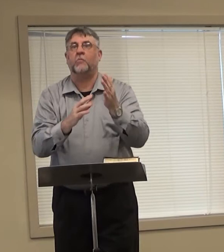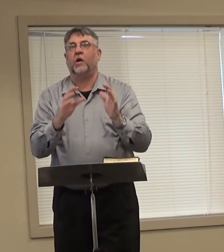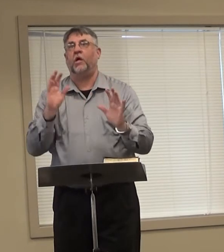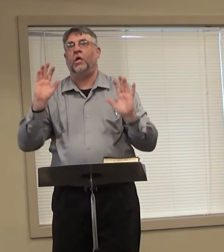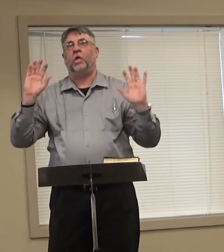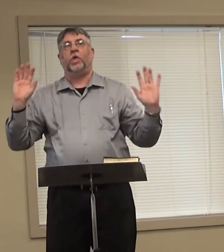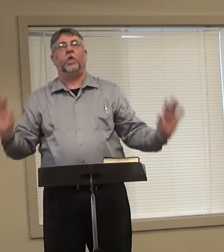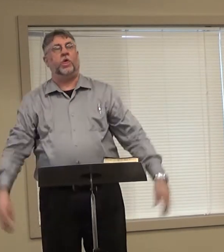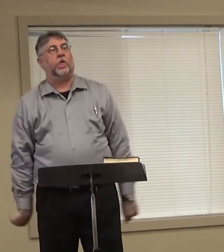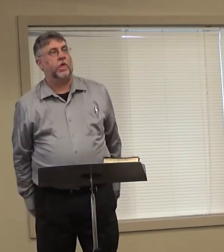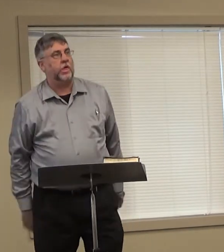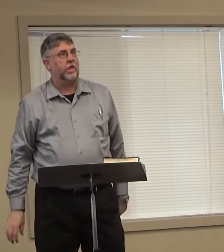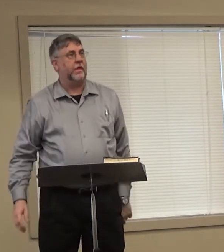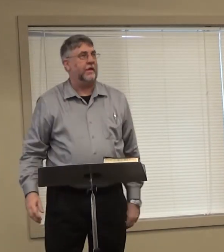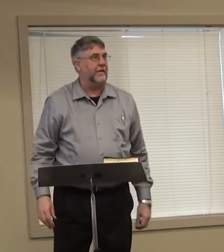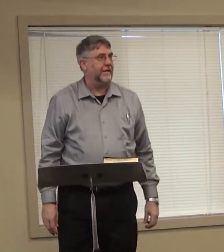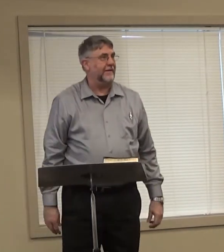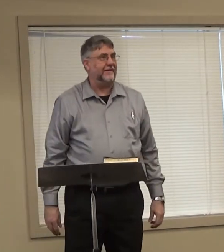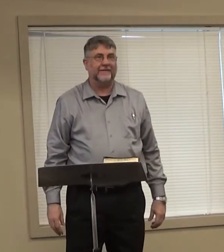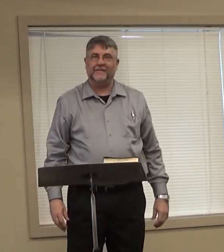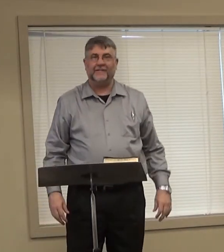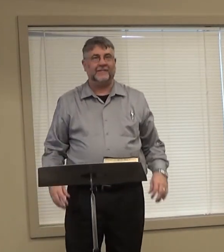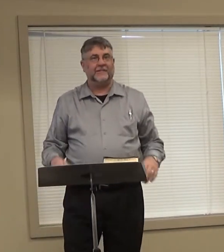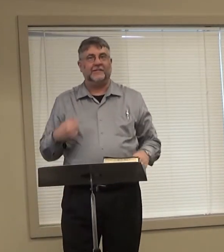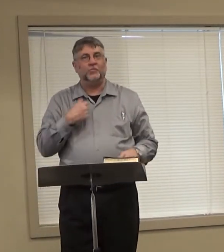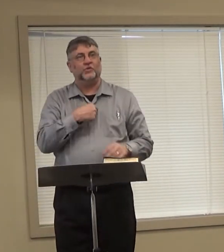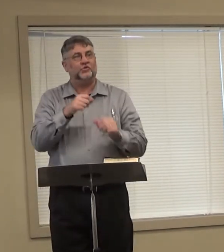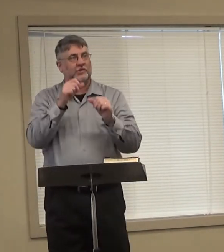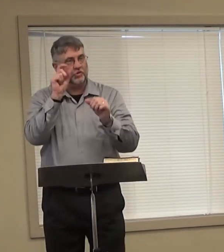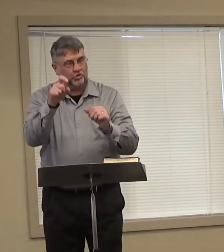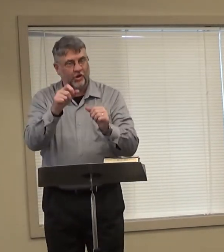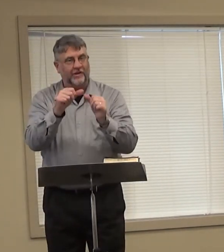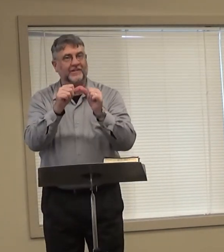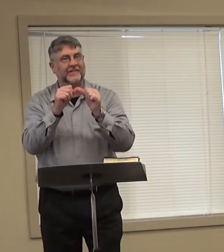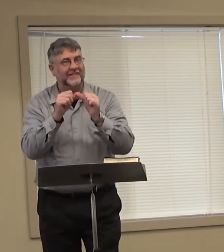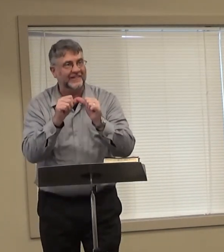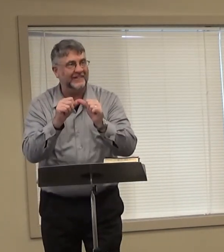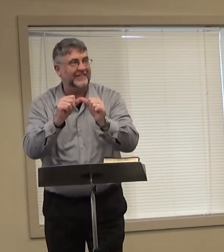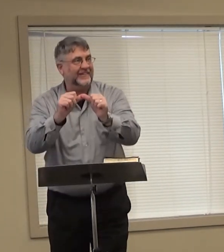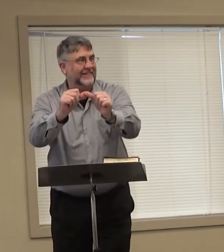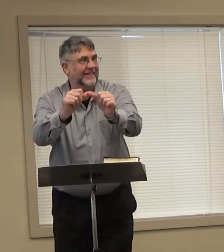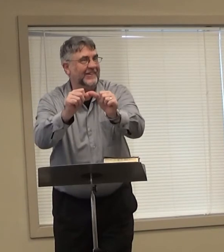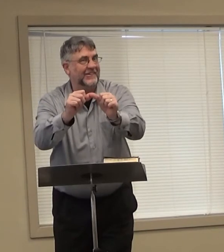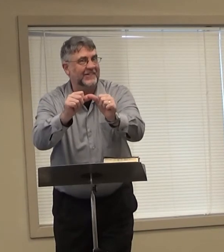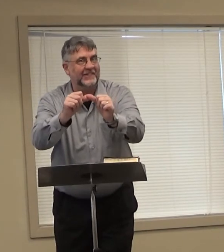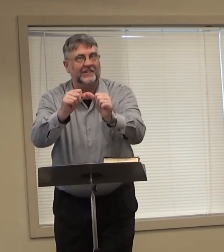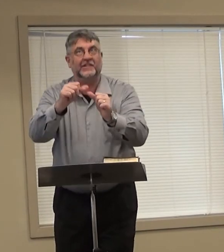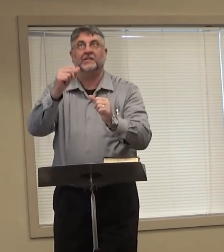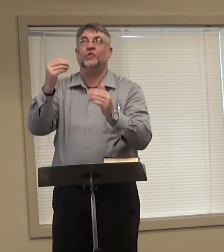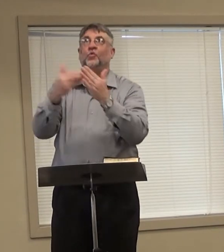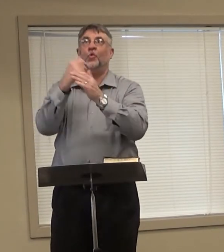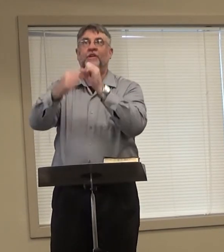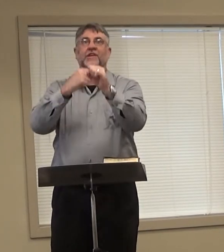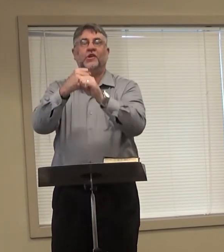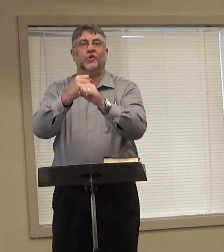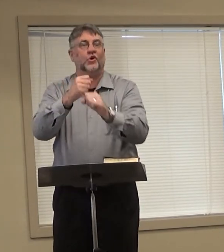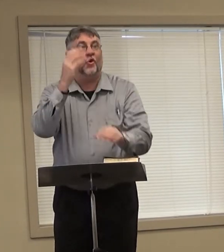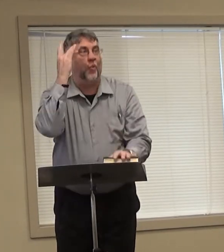Some of these things, we start out strong and then kind of lose steam and don't really follow through, and some they do.